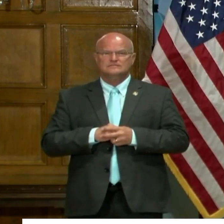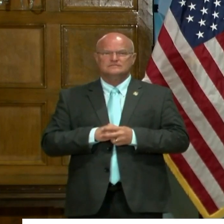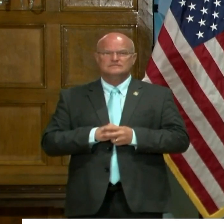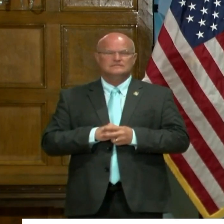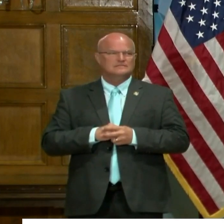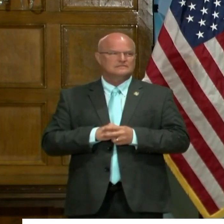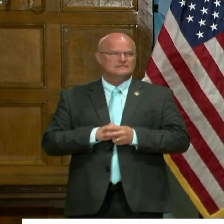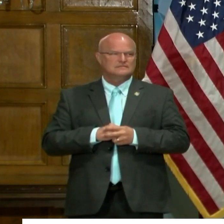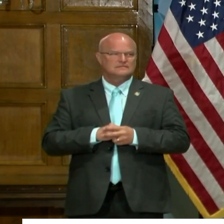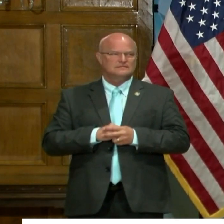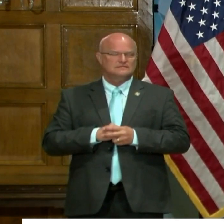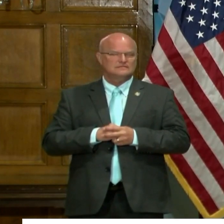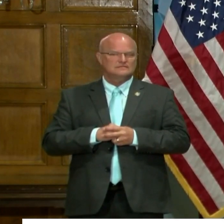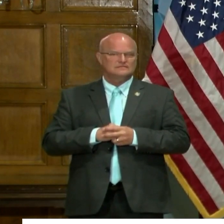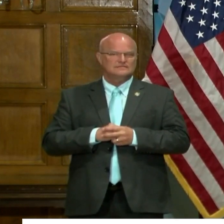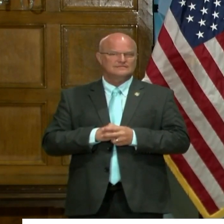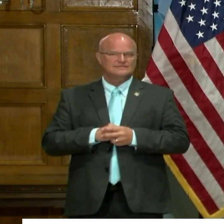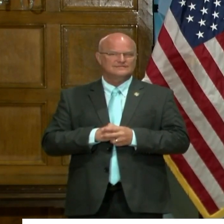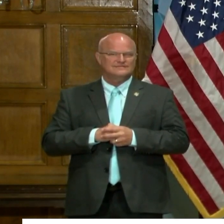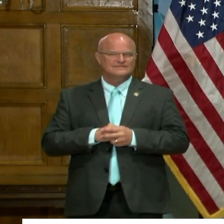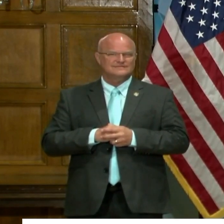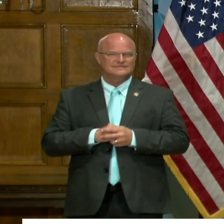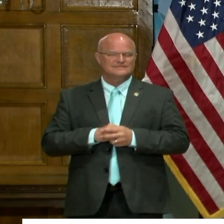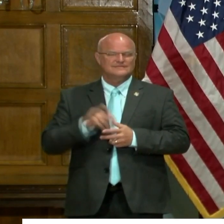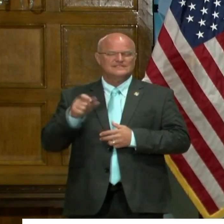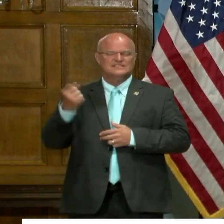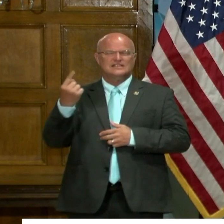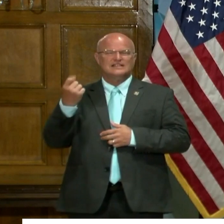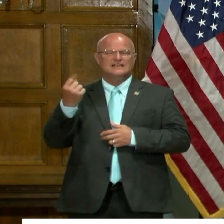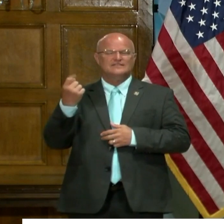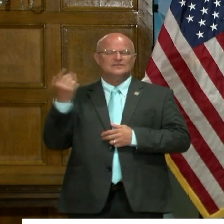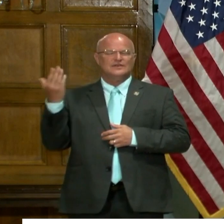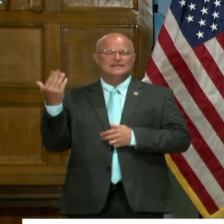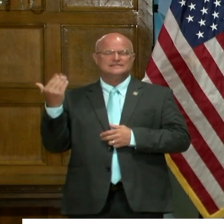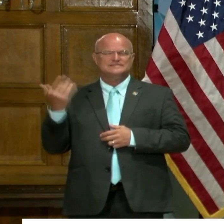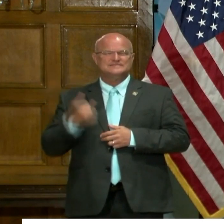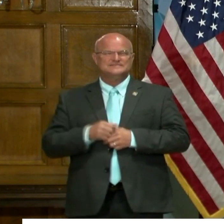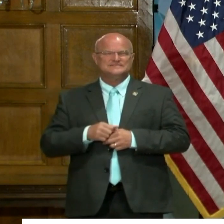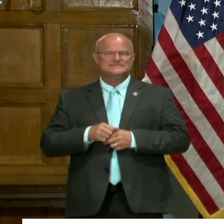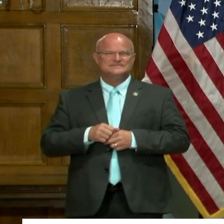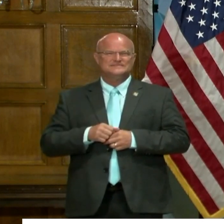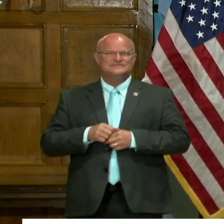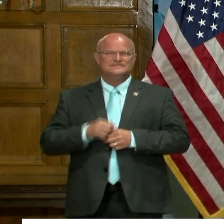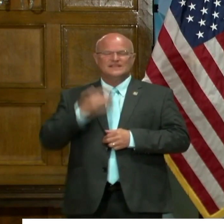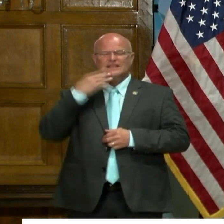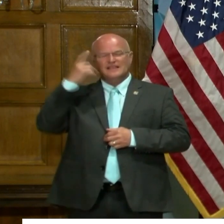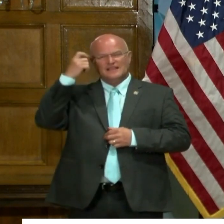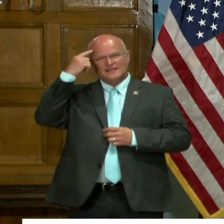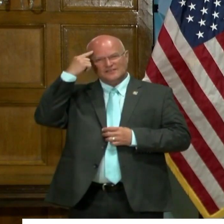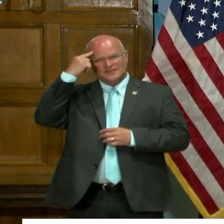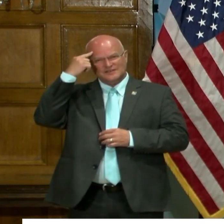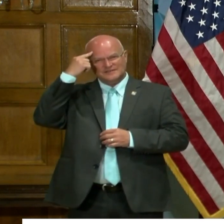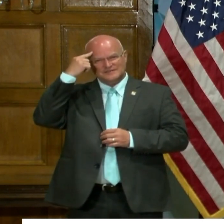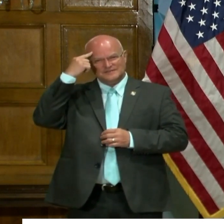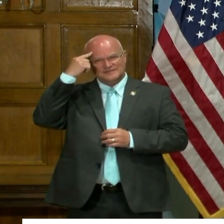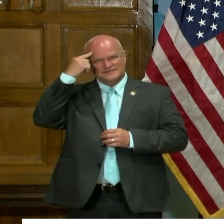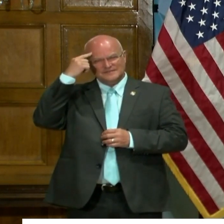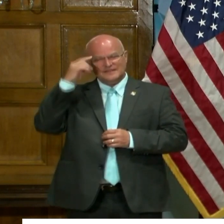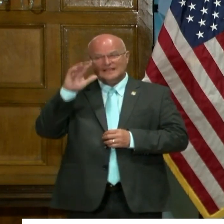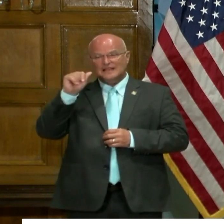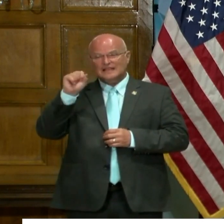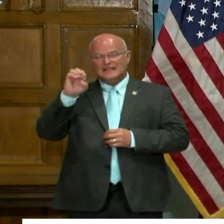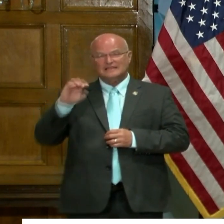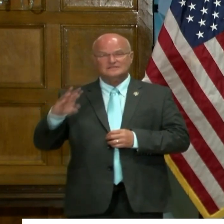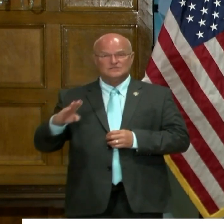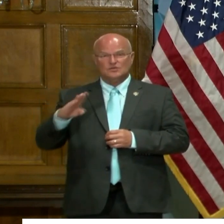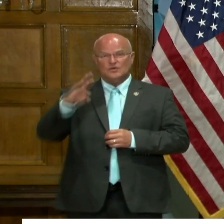Governor, it's Rolly Hoyt with THV 11 online. Yes, Channel 11, please go ahead. Thank you, Governor. Cases are going up.